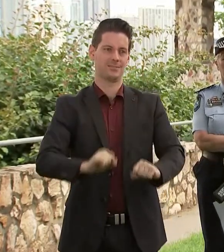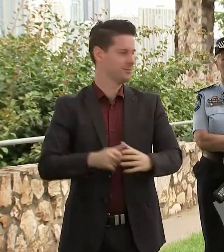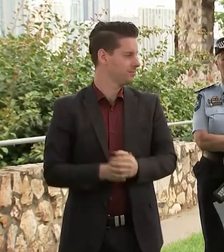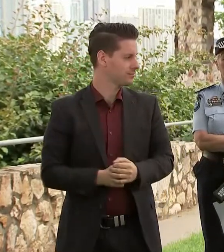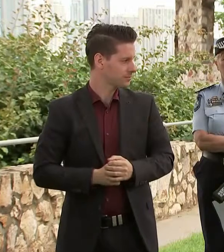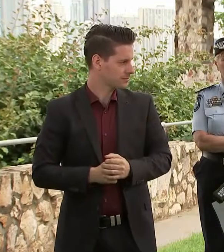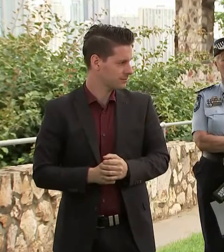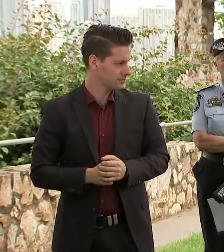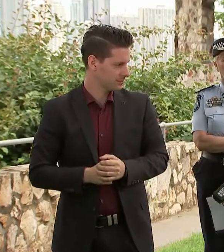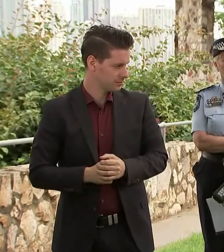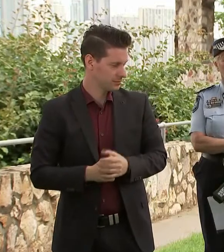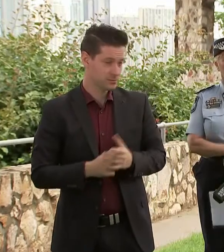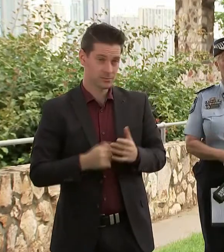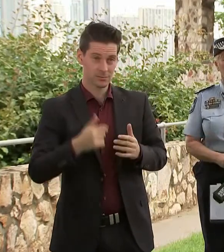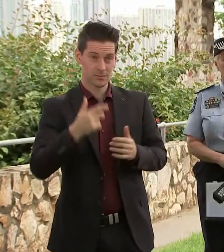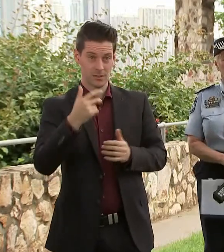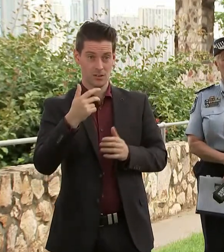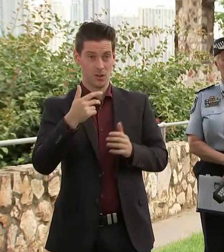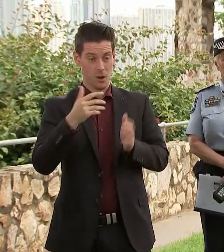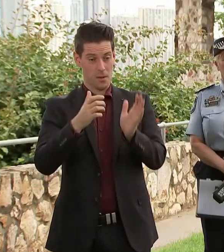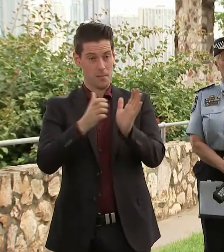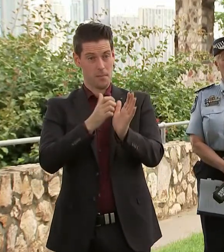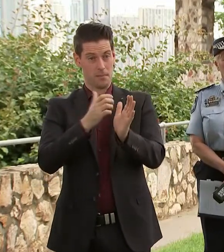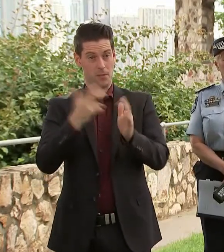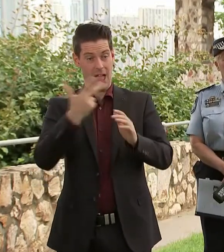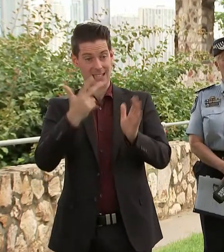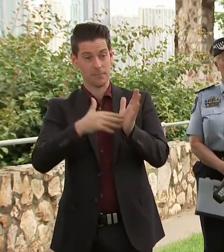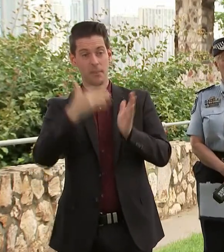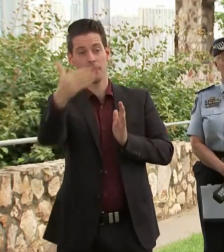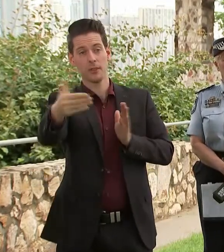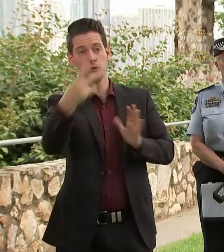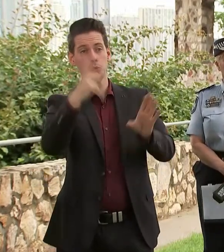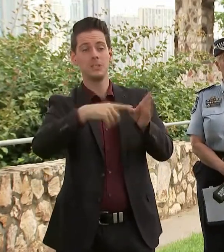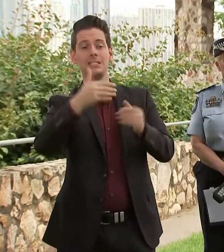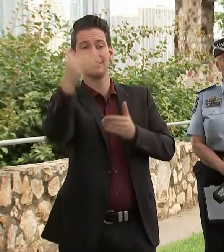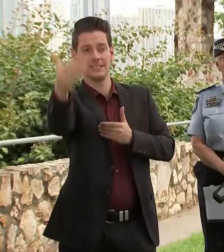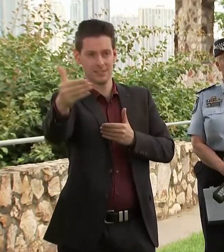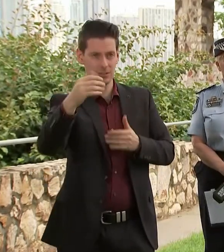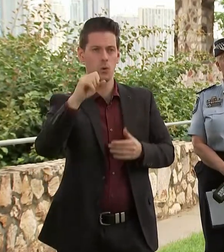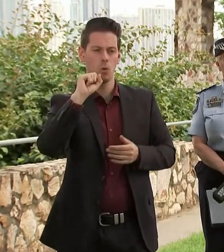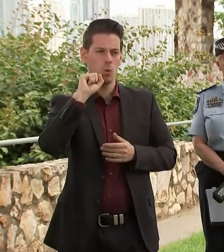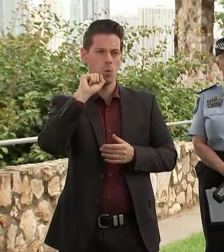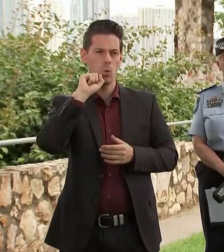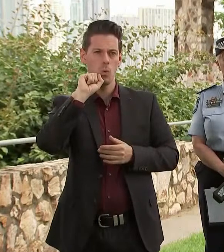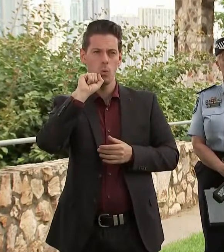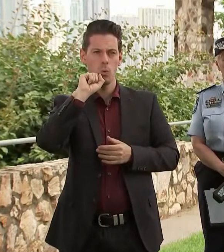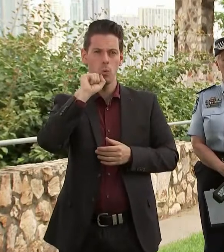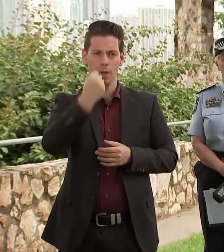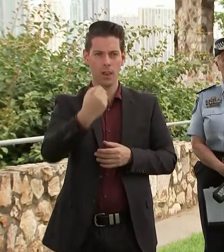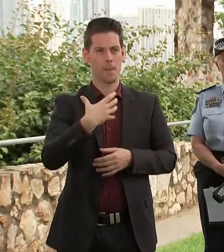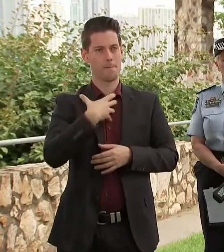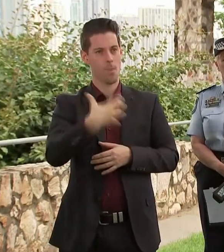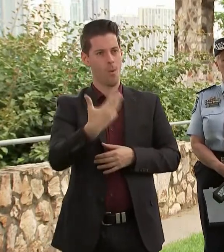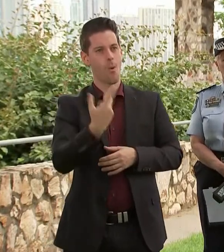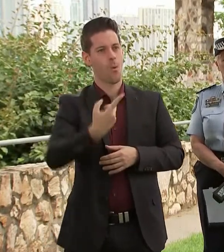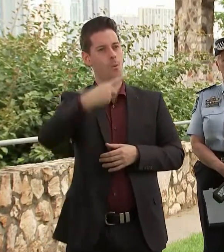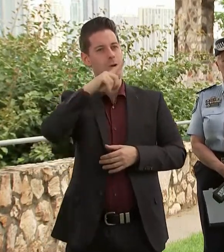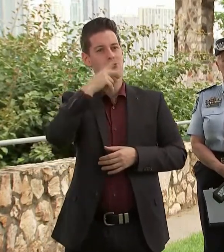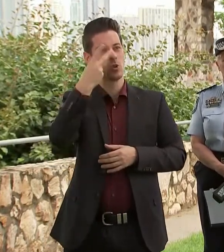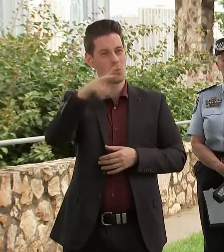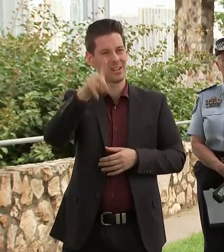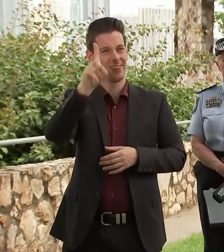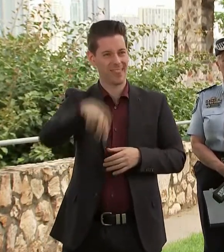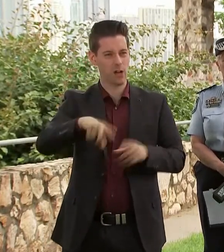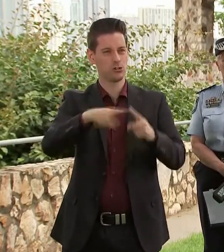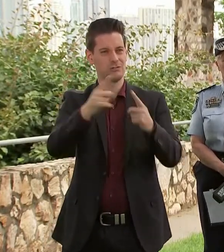to March 2023, so in the 18 months to come, we're going to see the creation of an additional